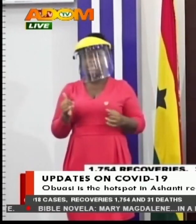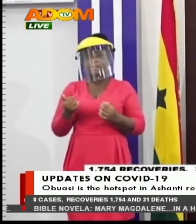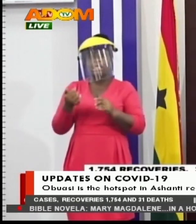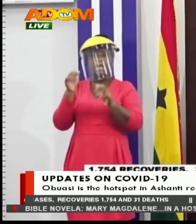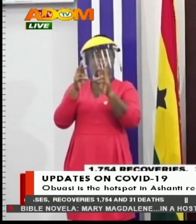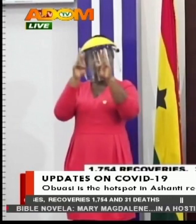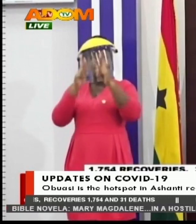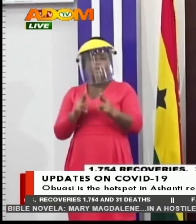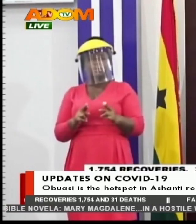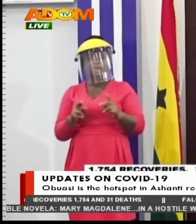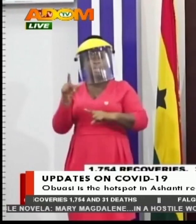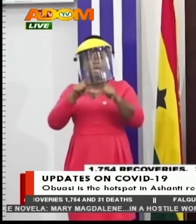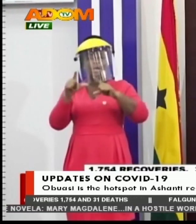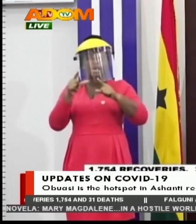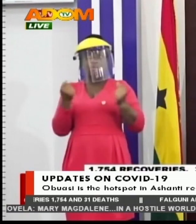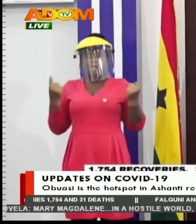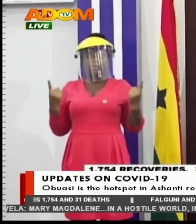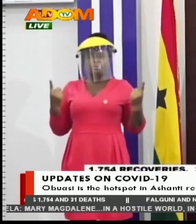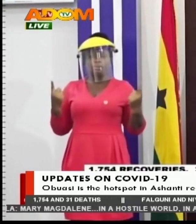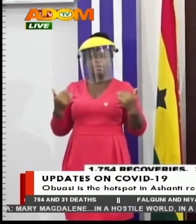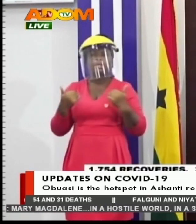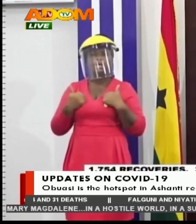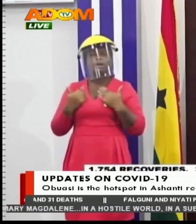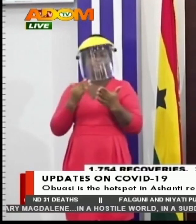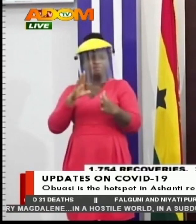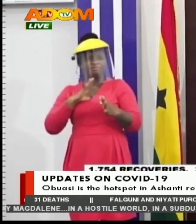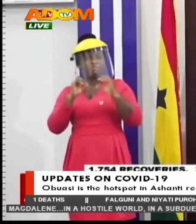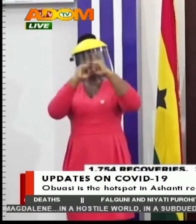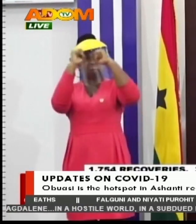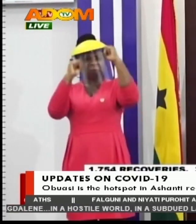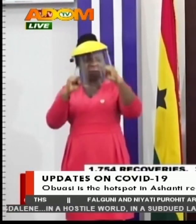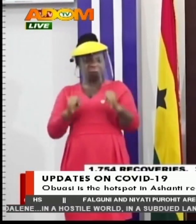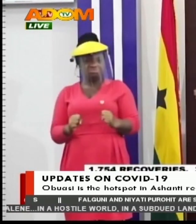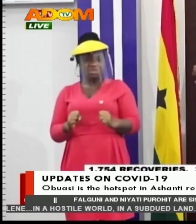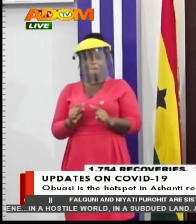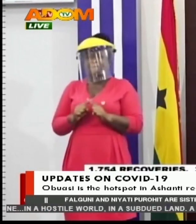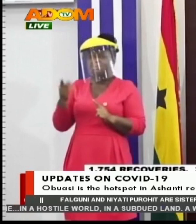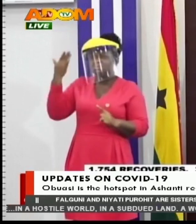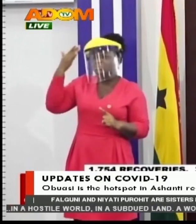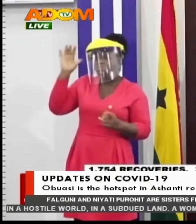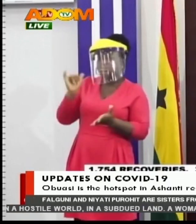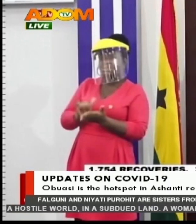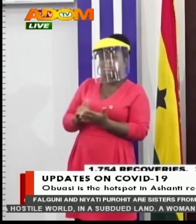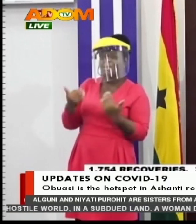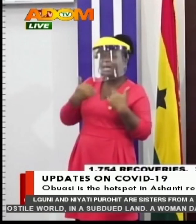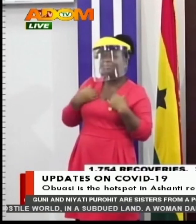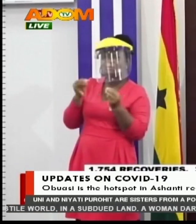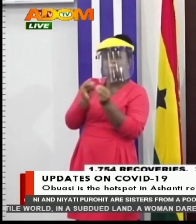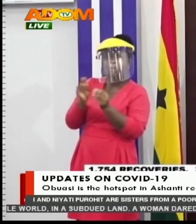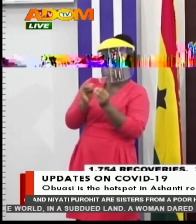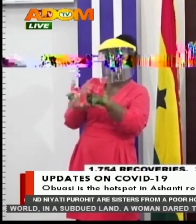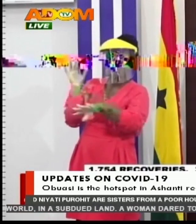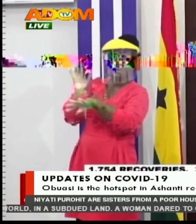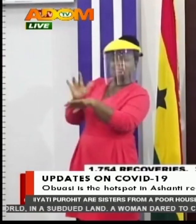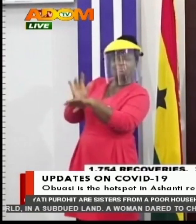of disease in Obuasi? What they've done is that they've tried to incorporate the surrounding districts. So they